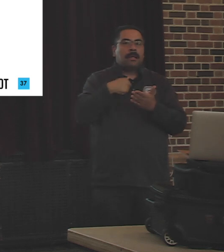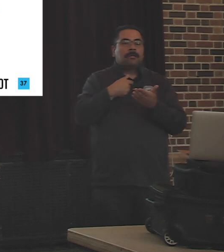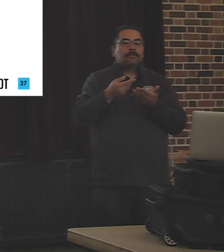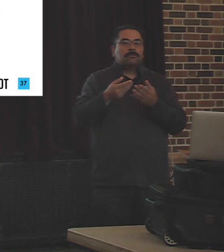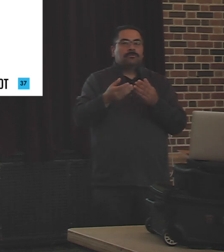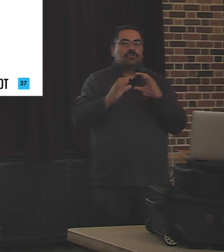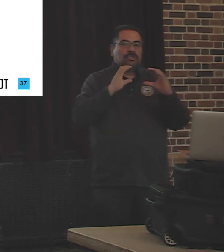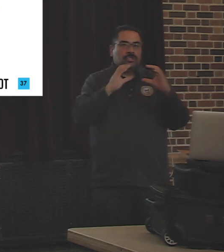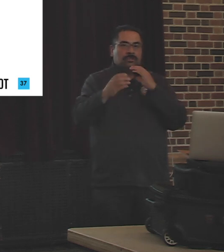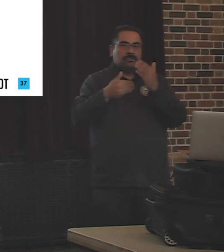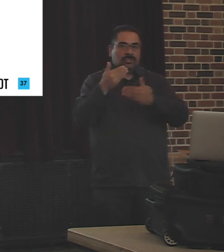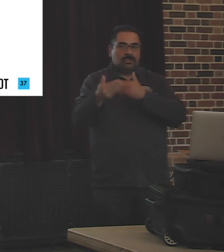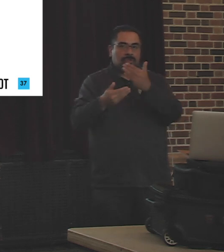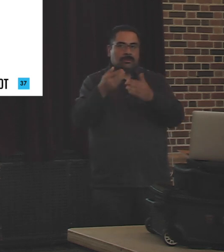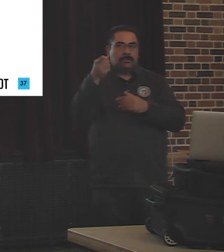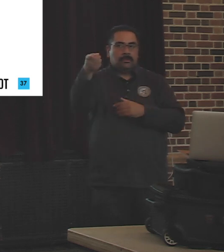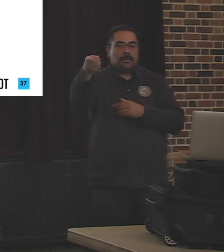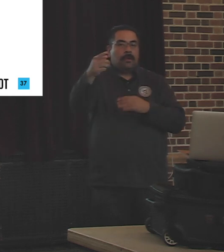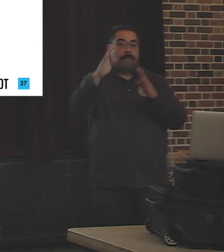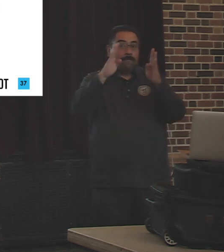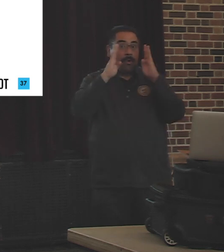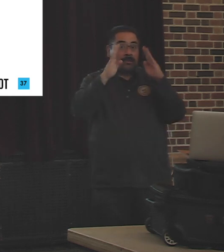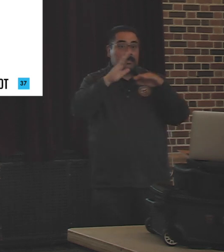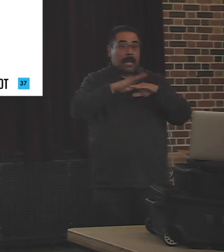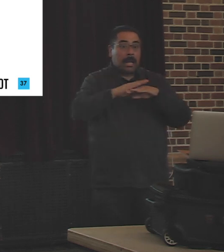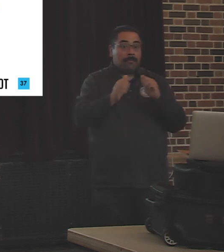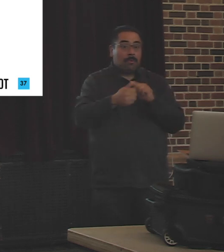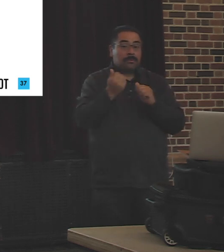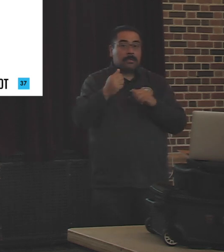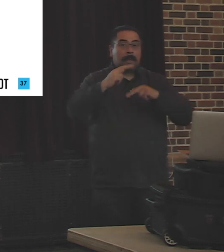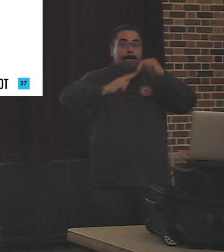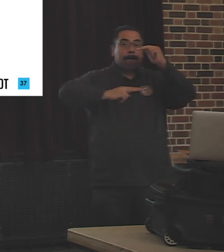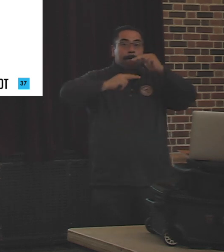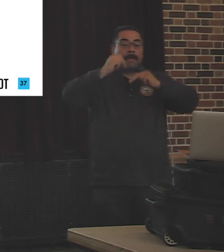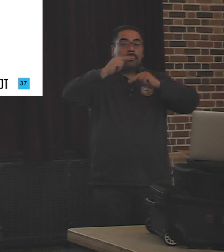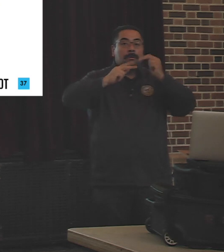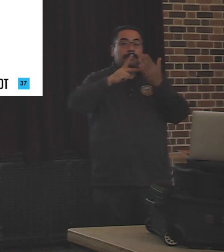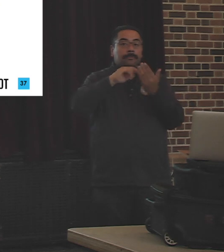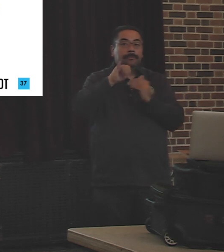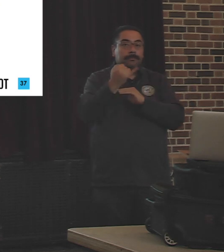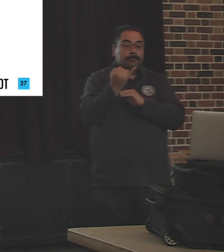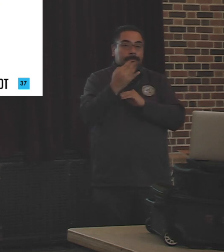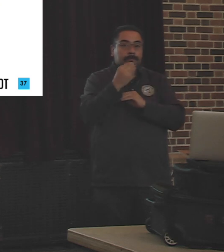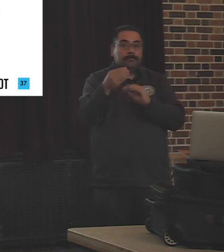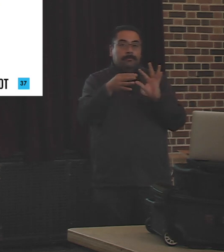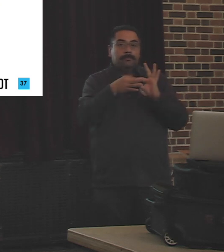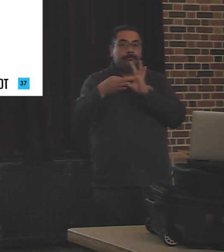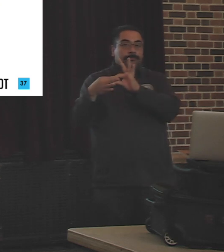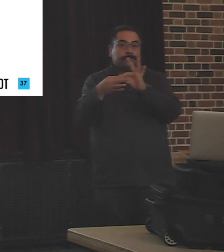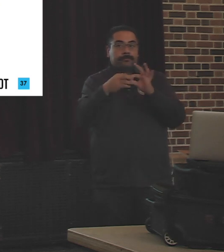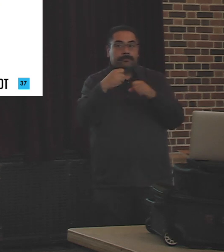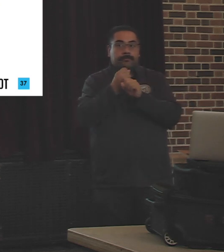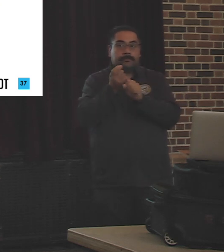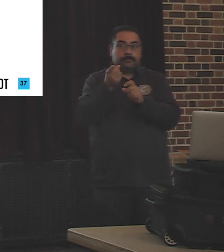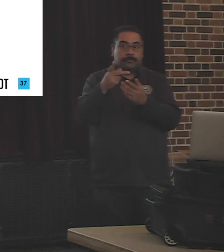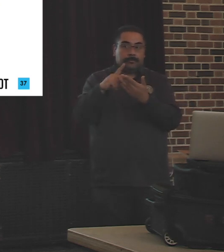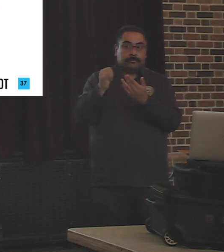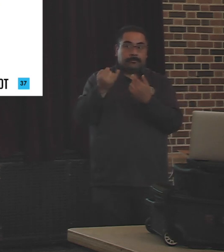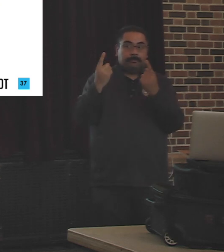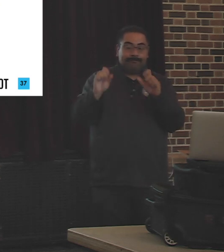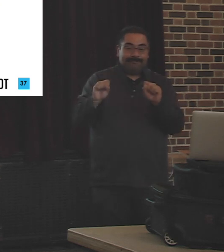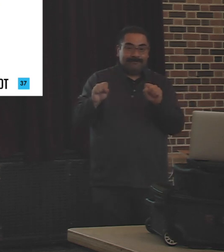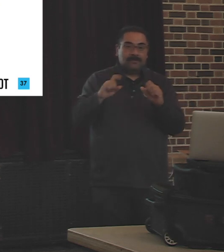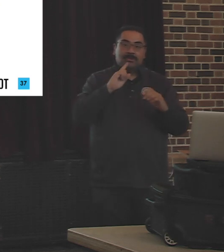the conversation. That is going to be focusing mostly on building the projects and the coalitions to make those projects happen. So really